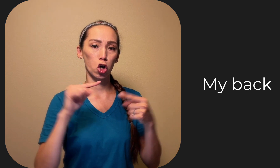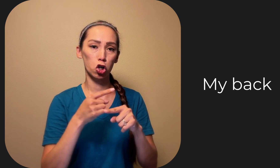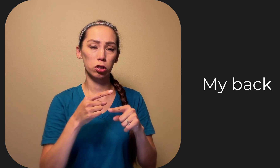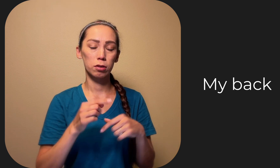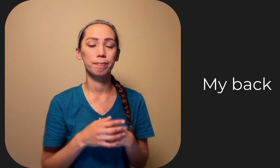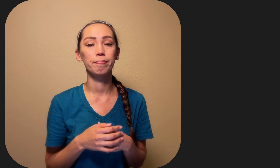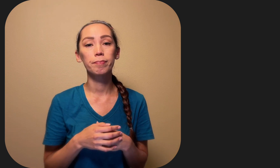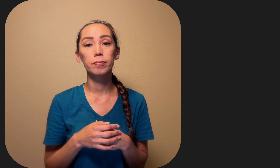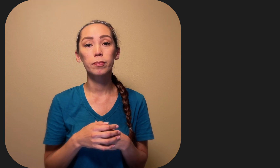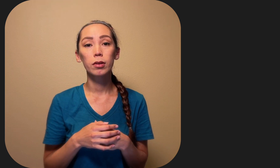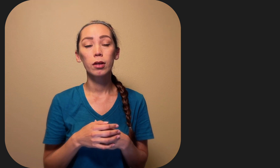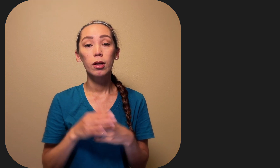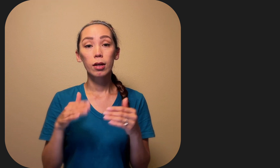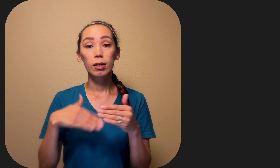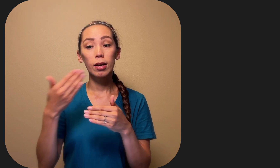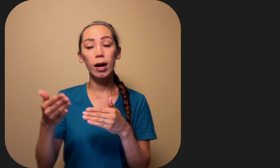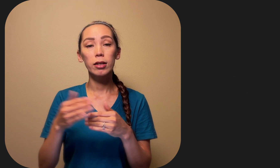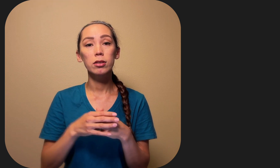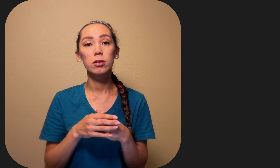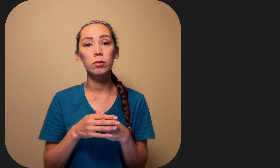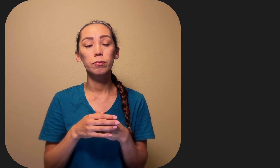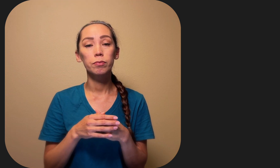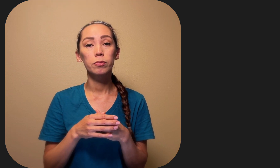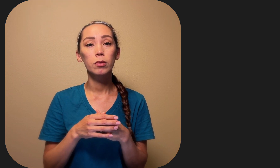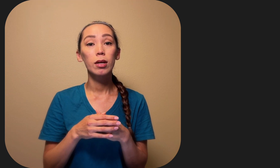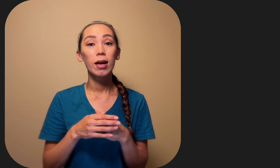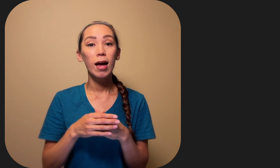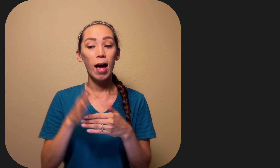back hurts, you would kind of use the A hand shape for back.